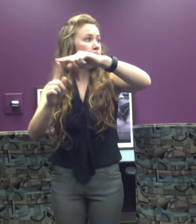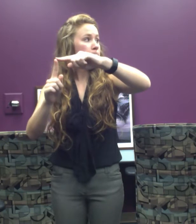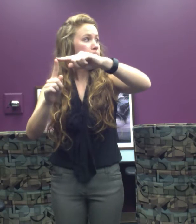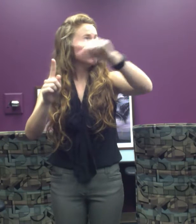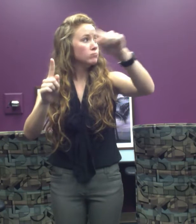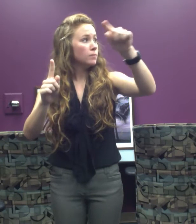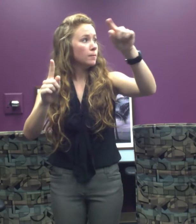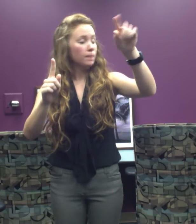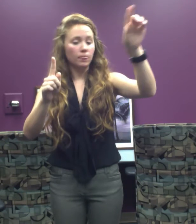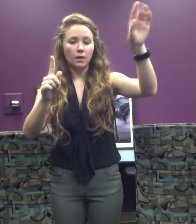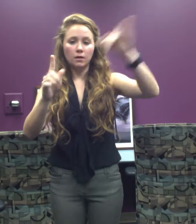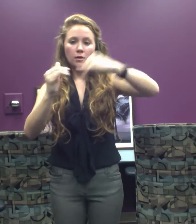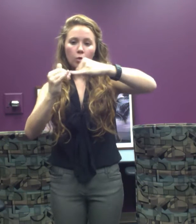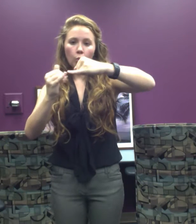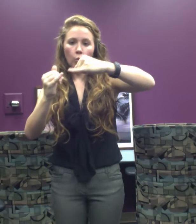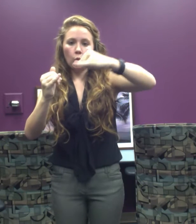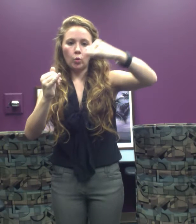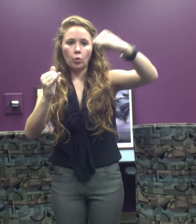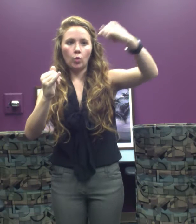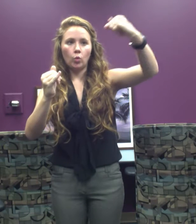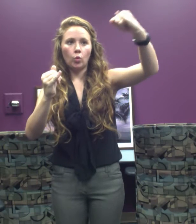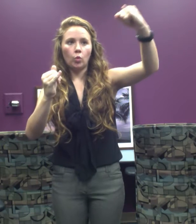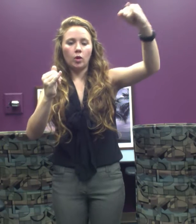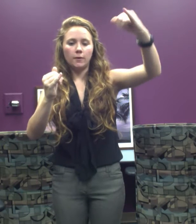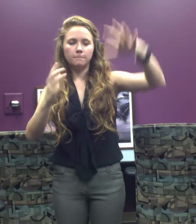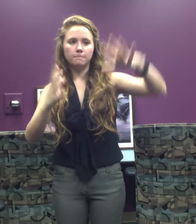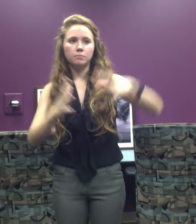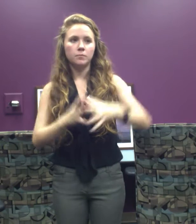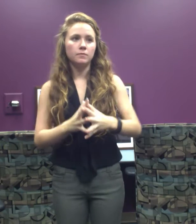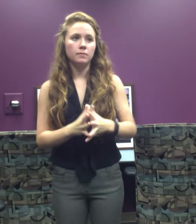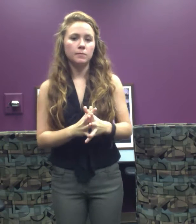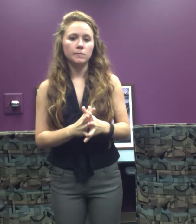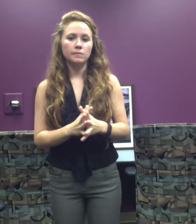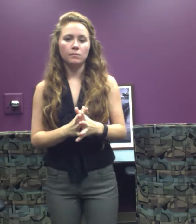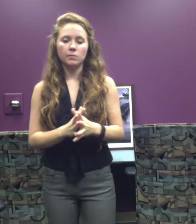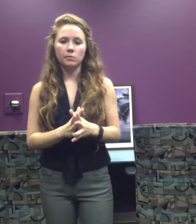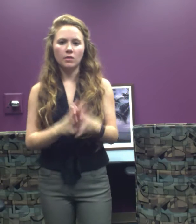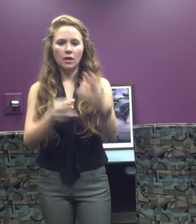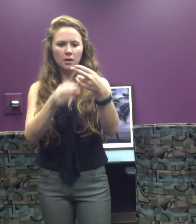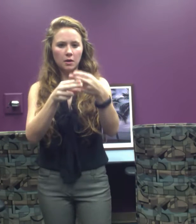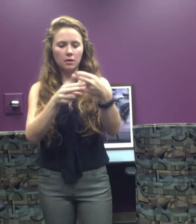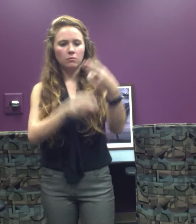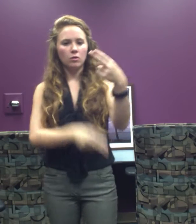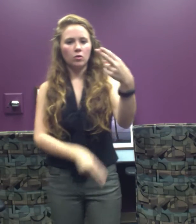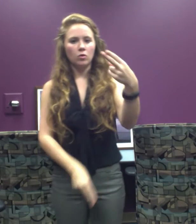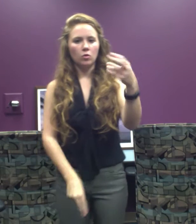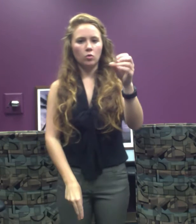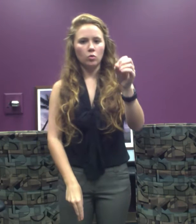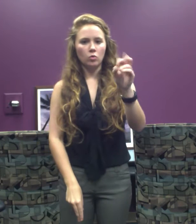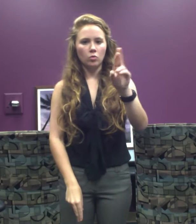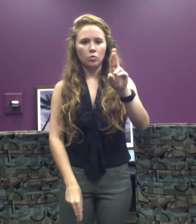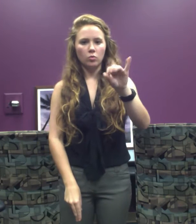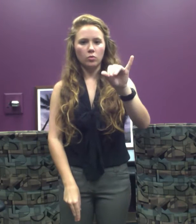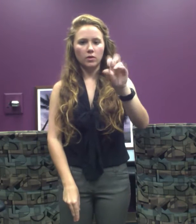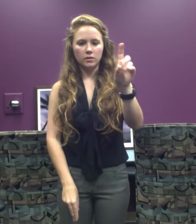line across. And it's a horizontal line. Now I moved my triangle off the edge of the